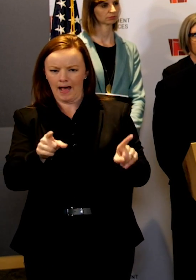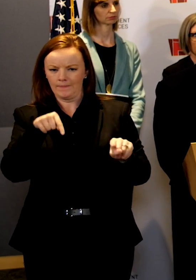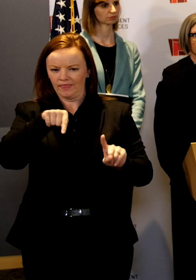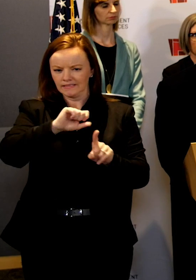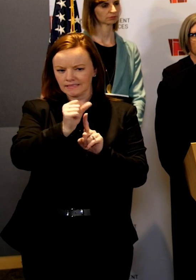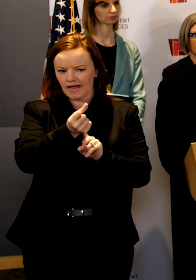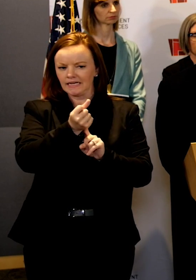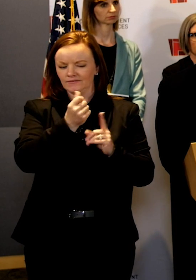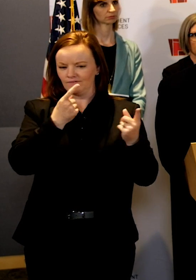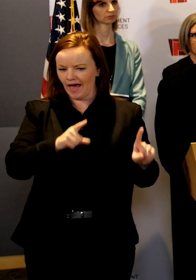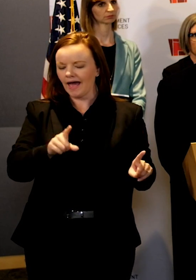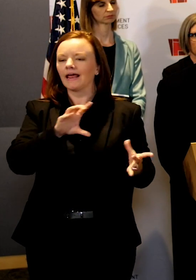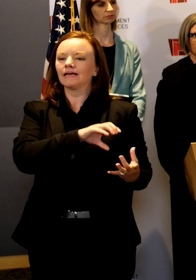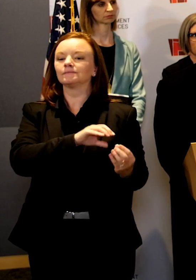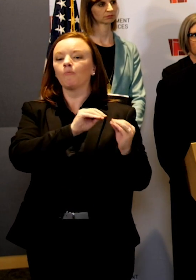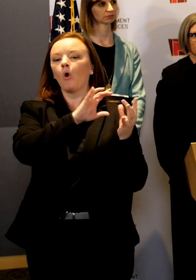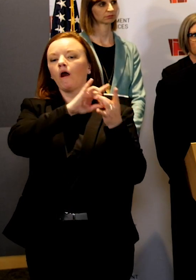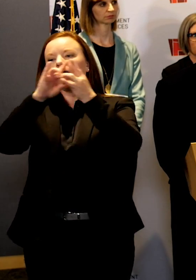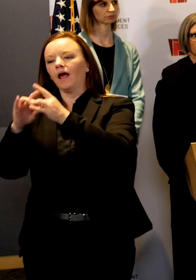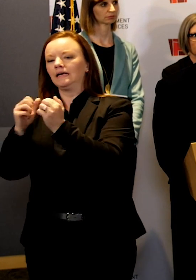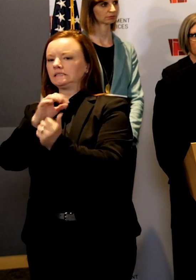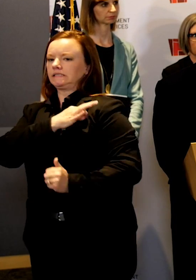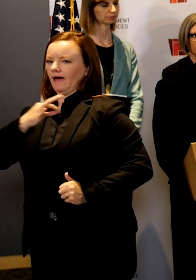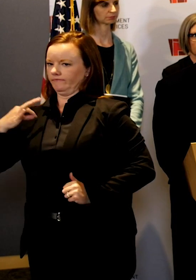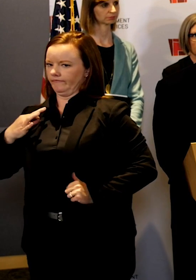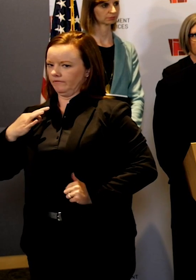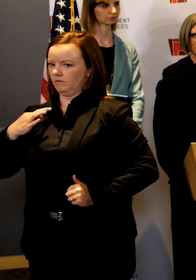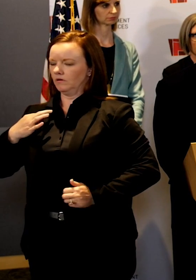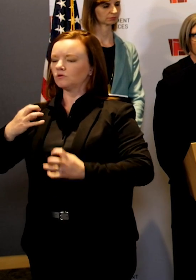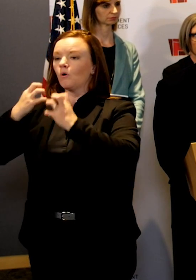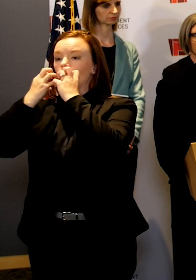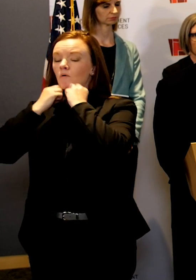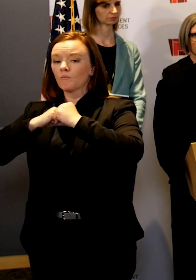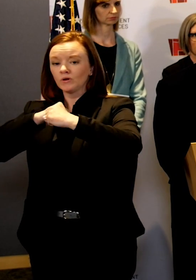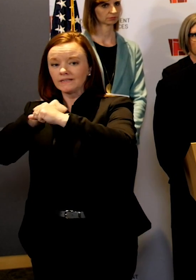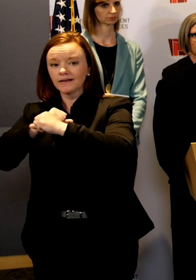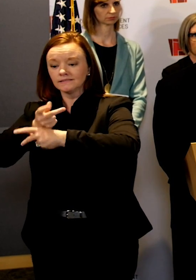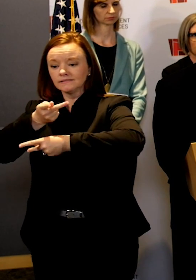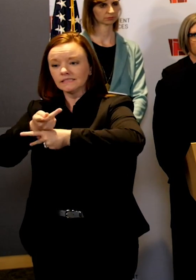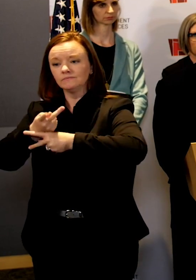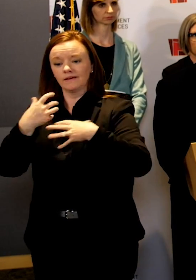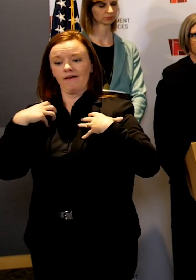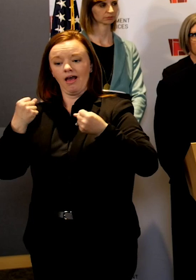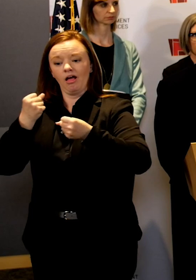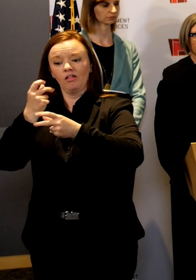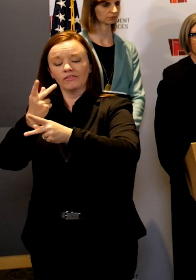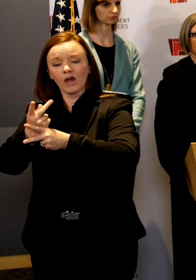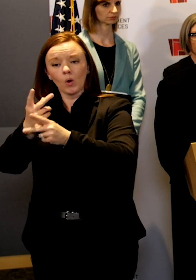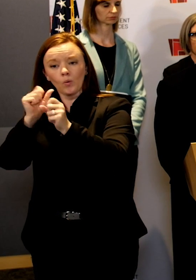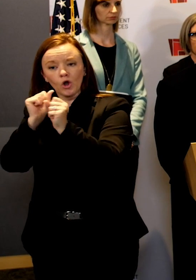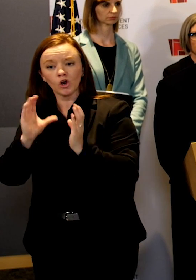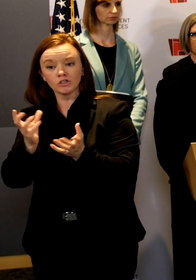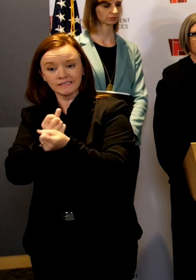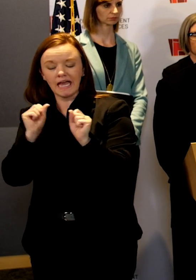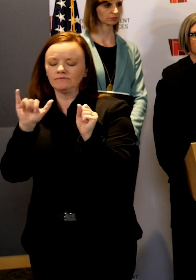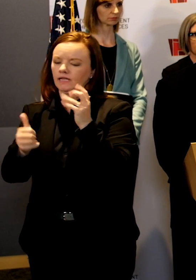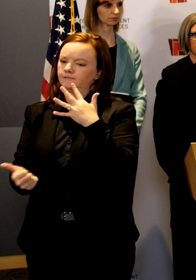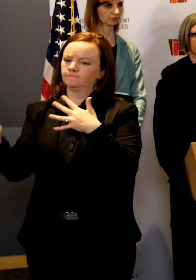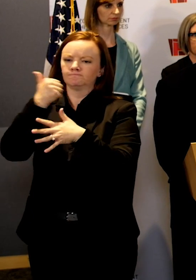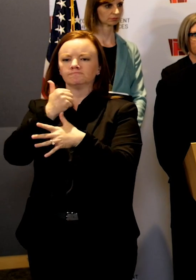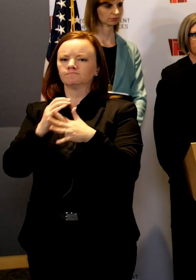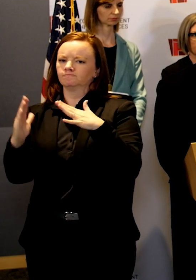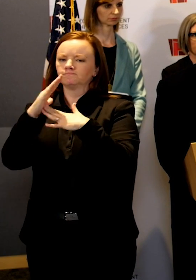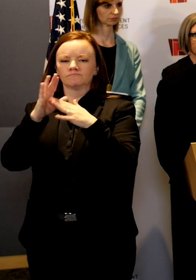is our staffing. So protecting and keeping our healthcare workers safe is of primary importance. I want to reiterate my comments that I